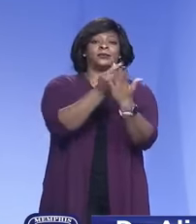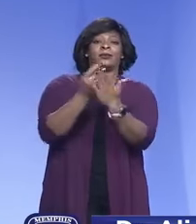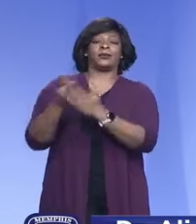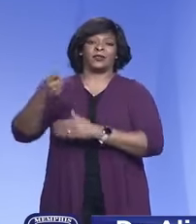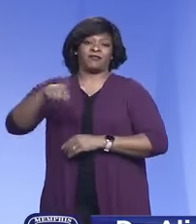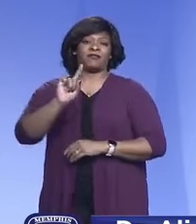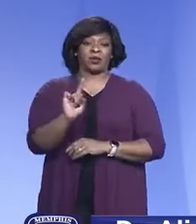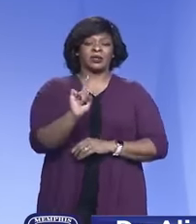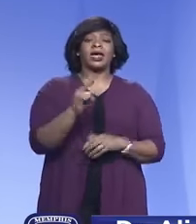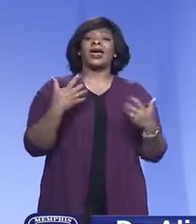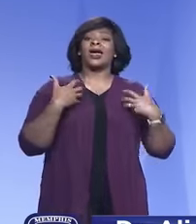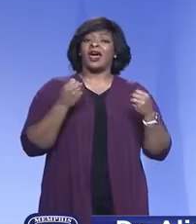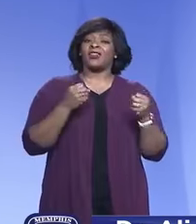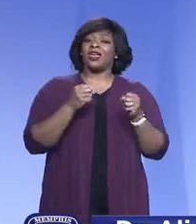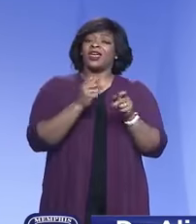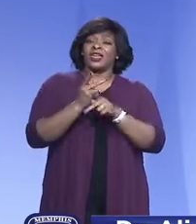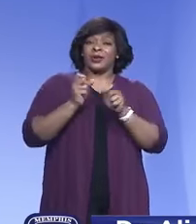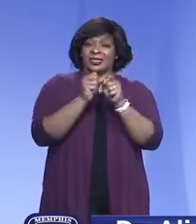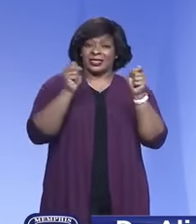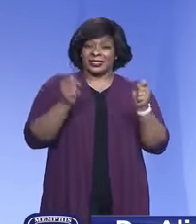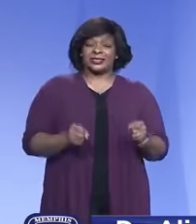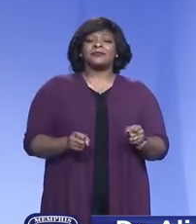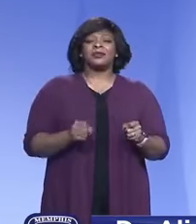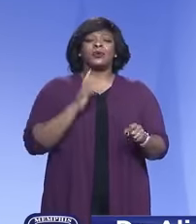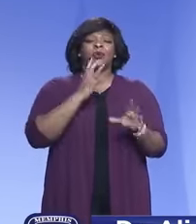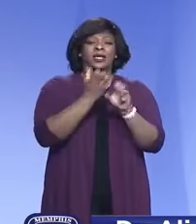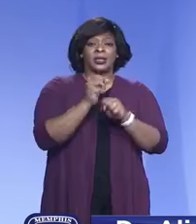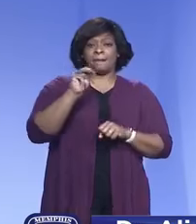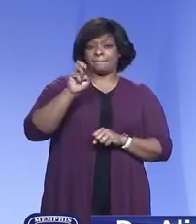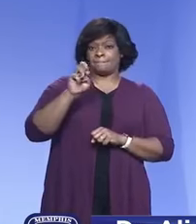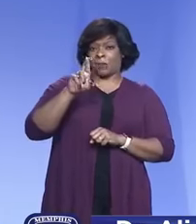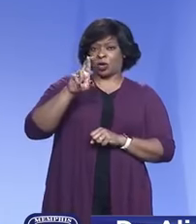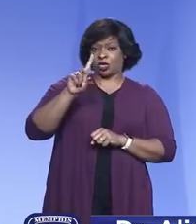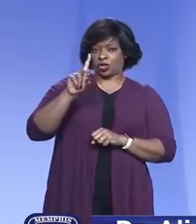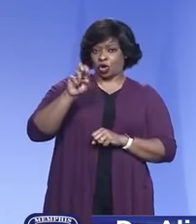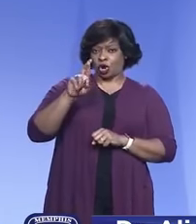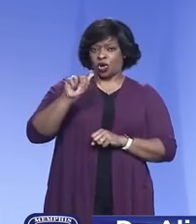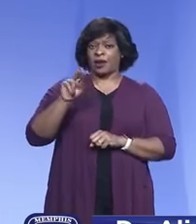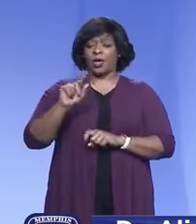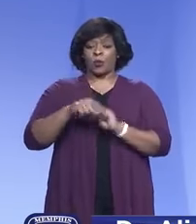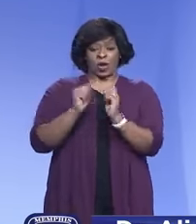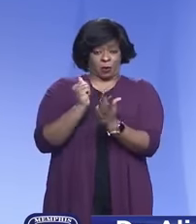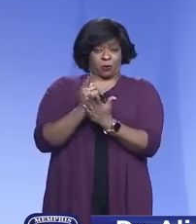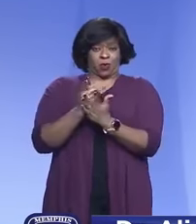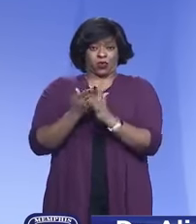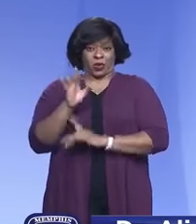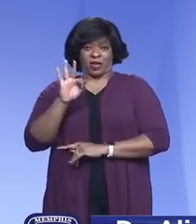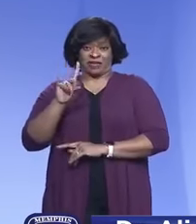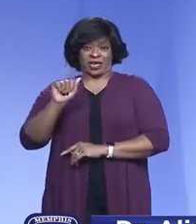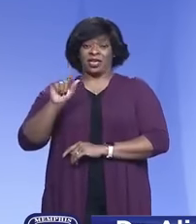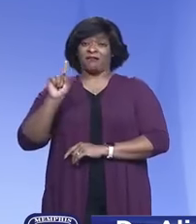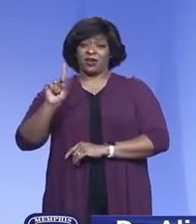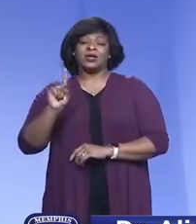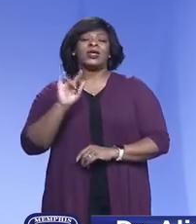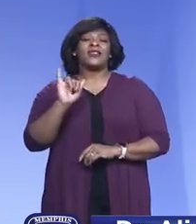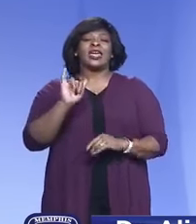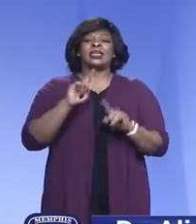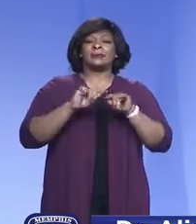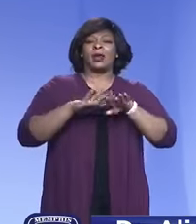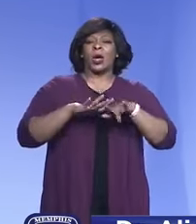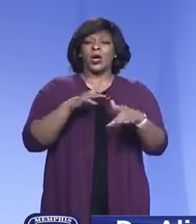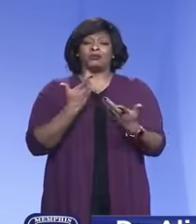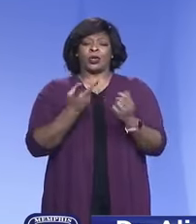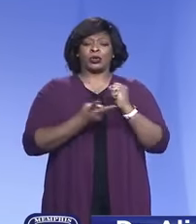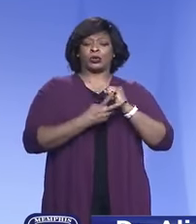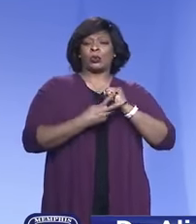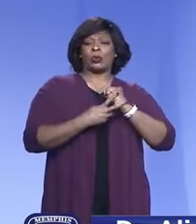of the healthcare systems may also receive Moderna once it's approved, and some of that has to do with the storage of